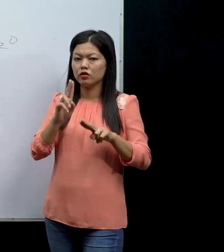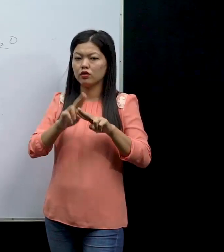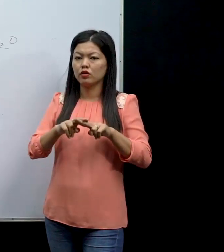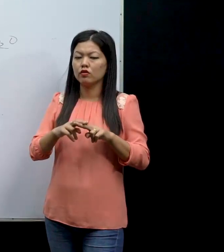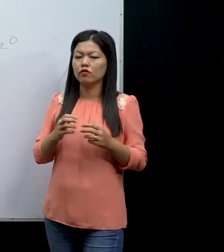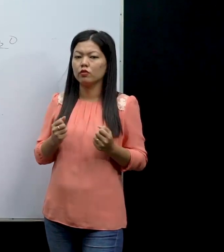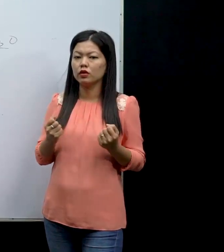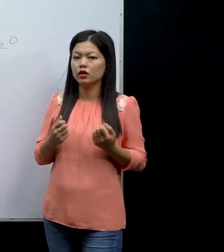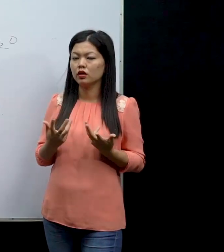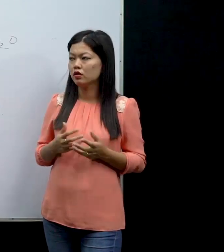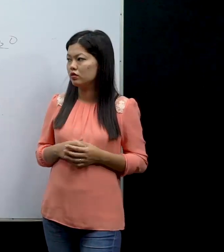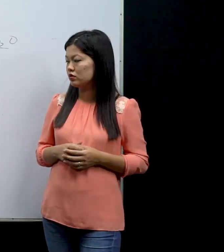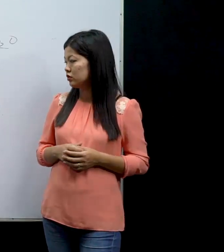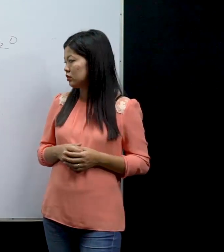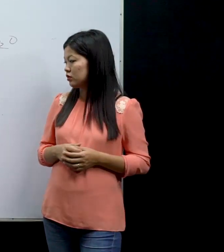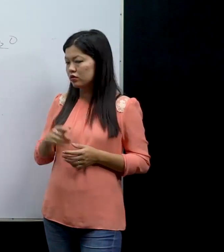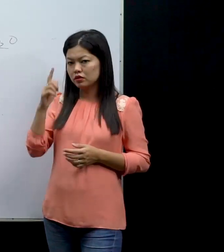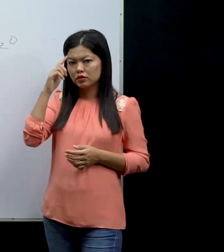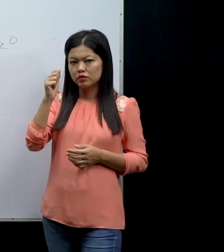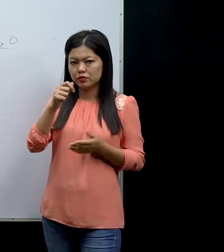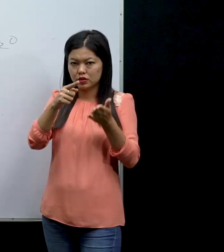apply? Crisscross.